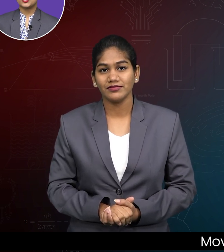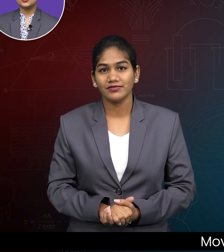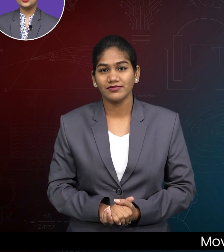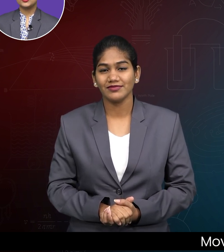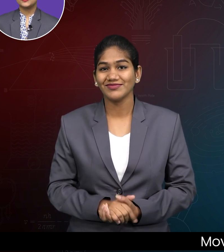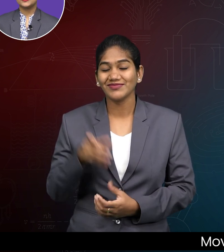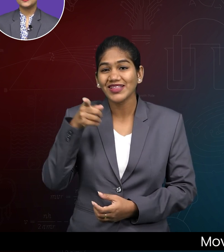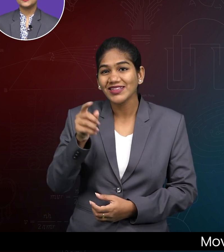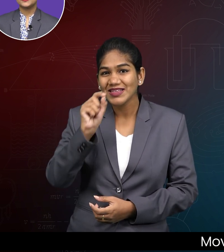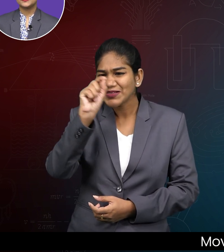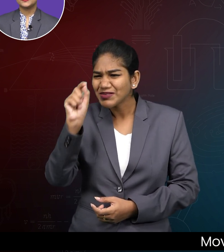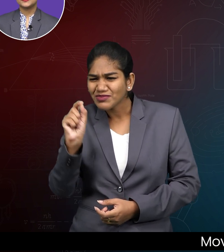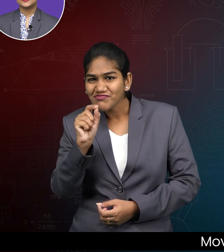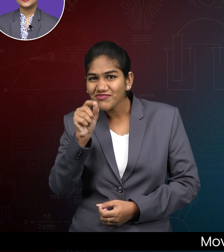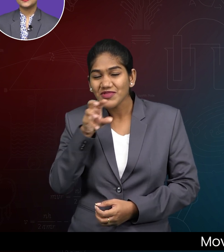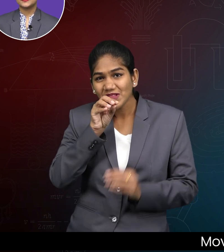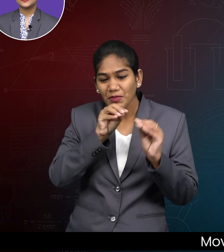moving charge,